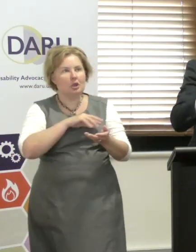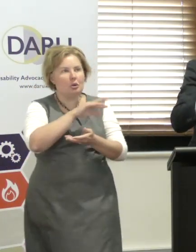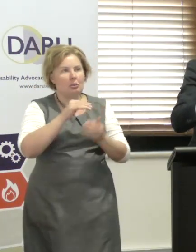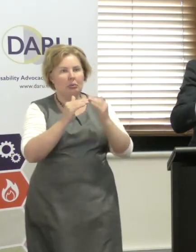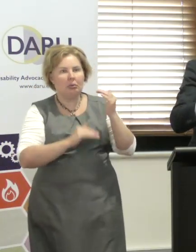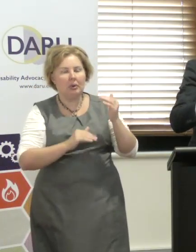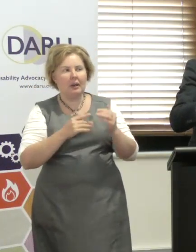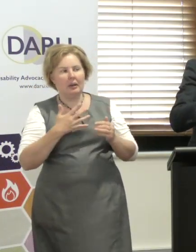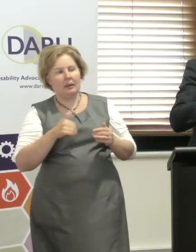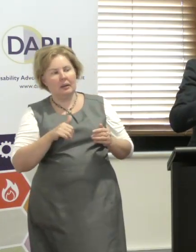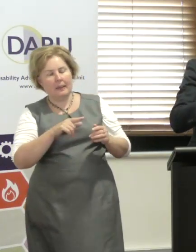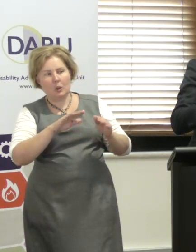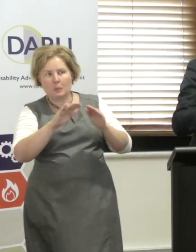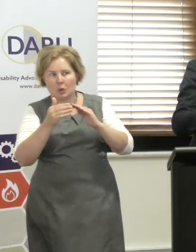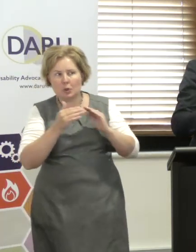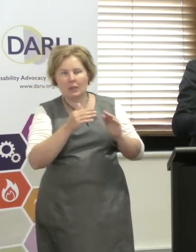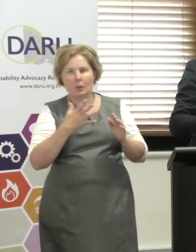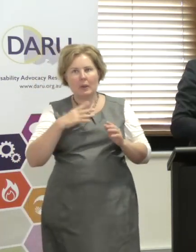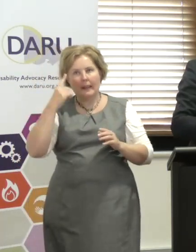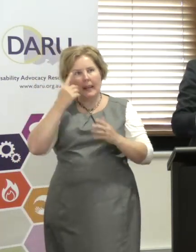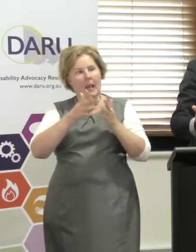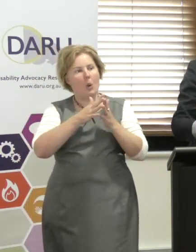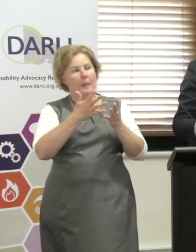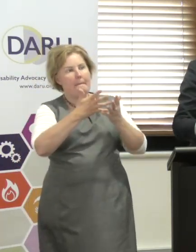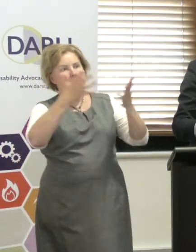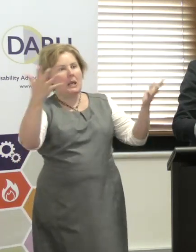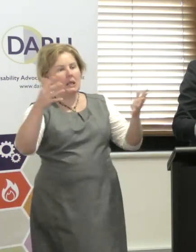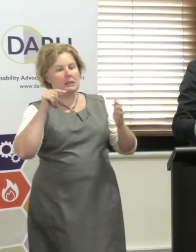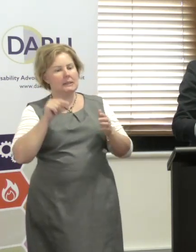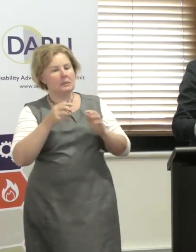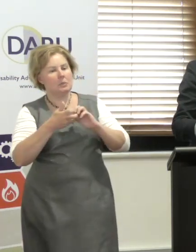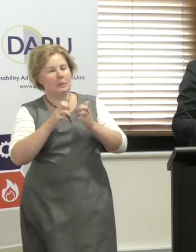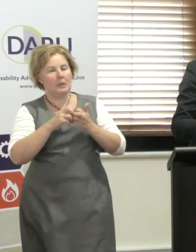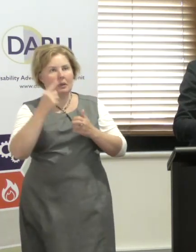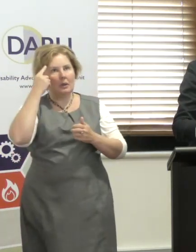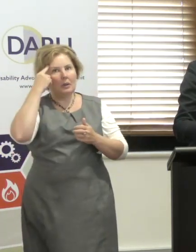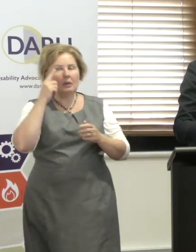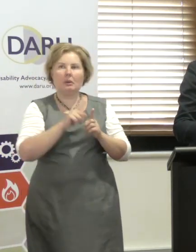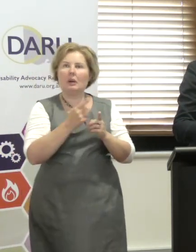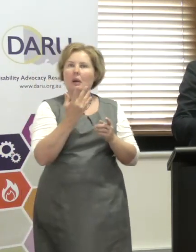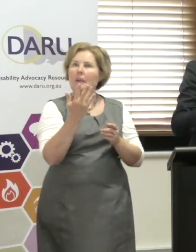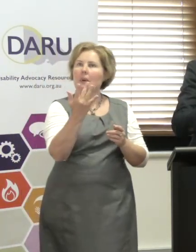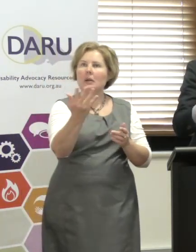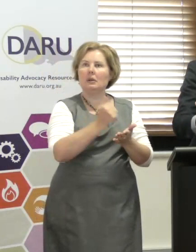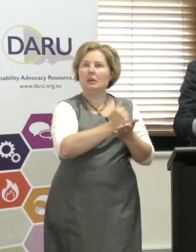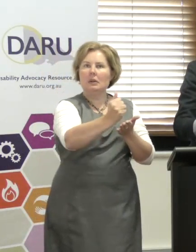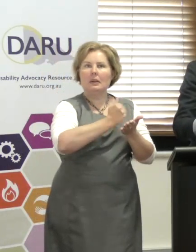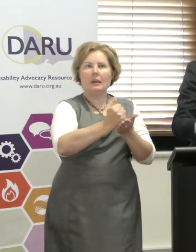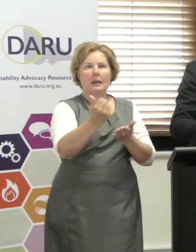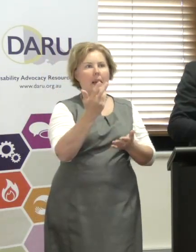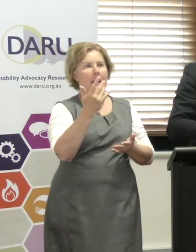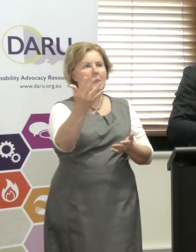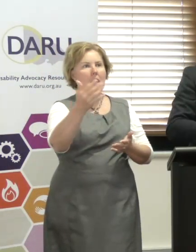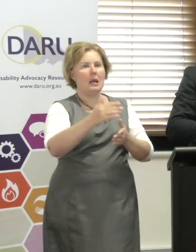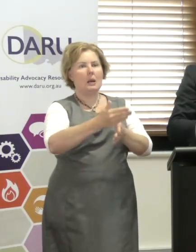this problem? And even as something as simple as how many Aboriginal people with disability live in Australia, something as fundamental as